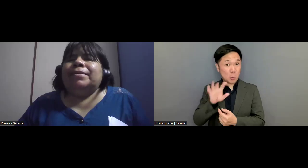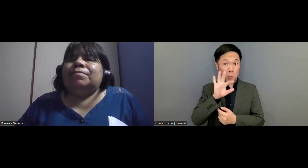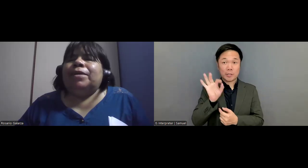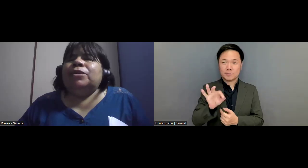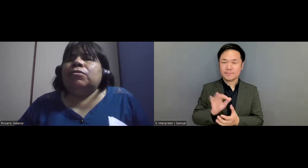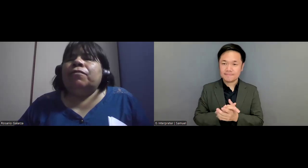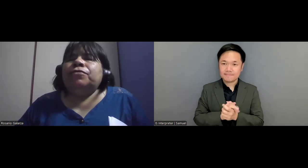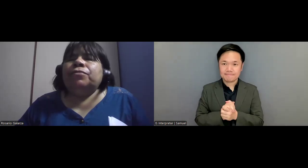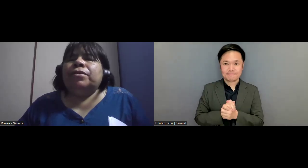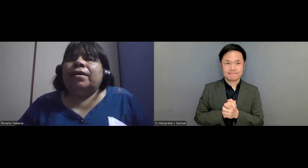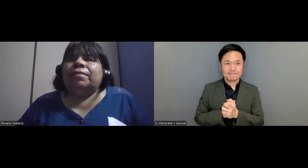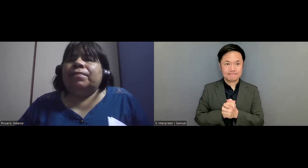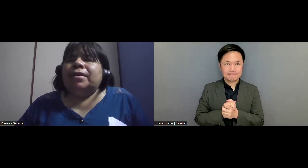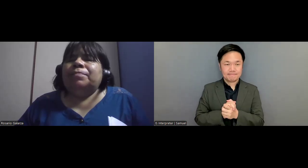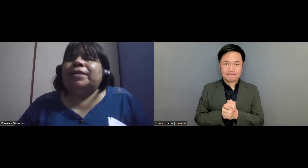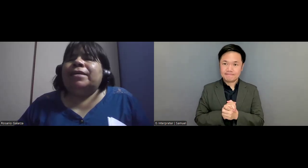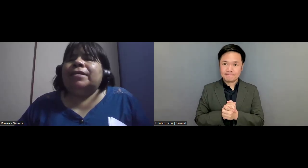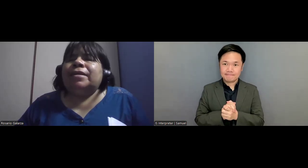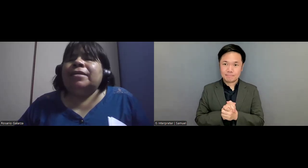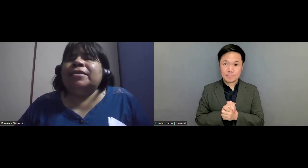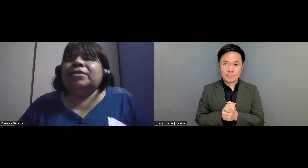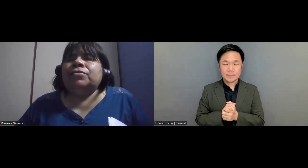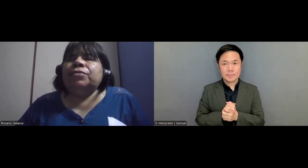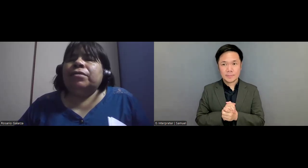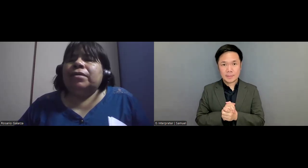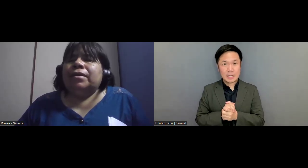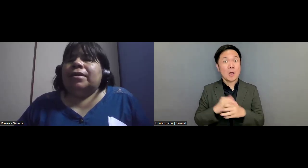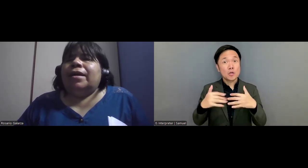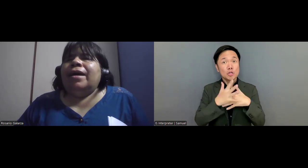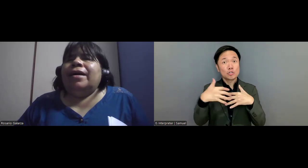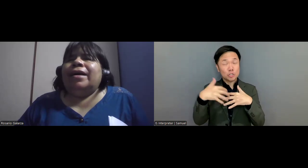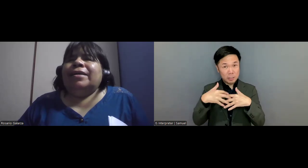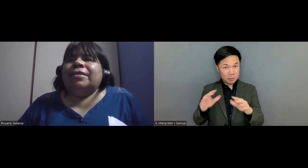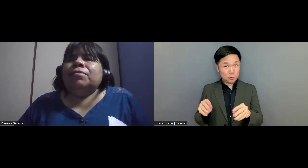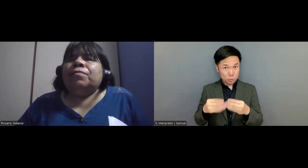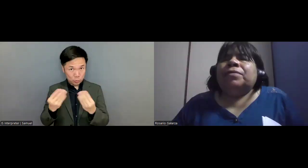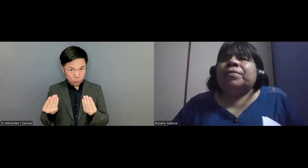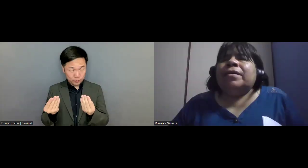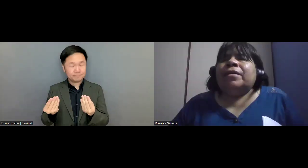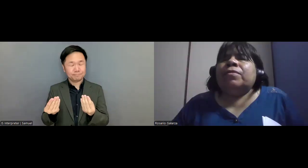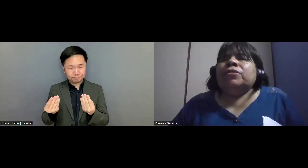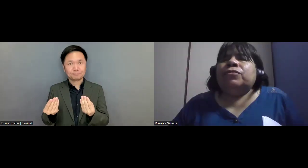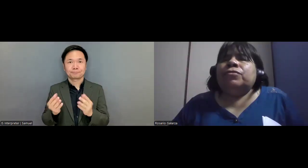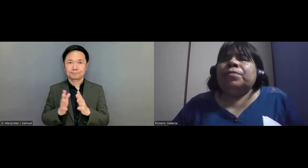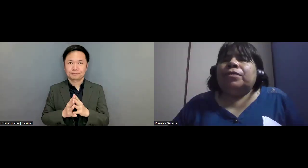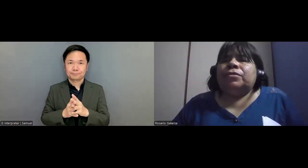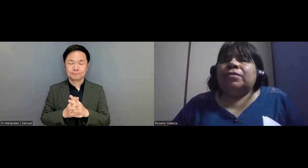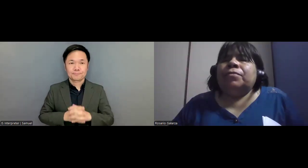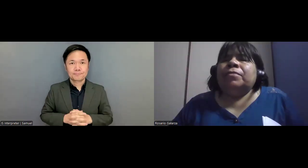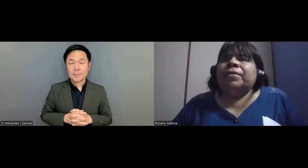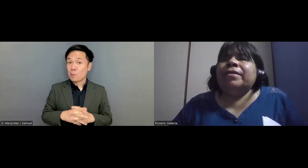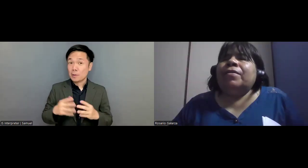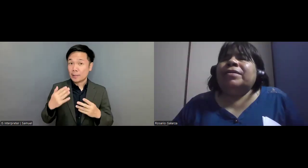the participation of youth, especially Indigenous youth, I think what we are going to do,